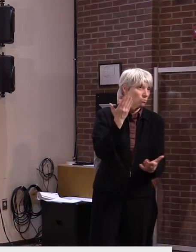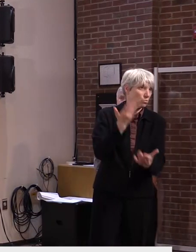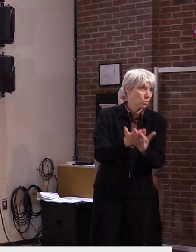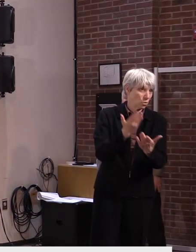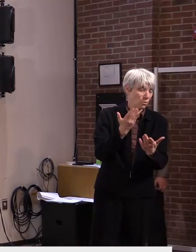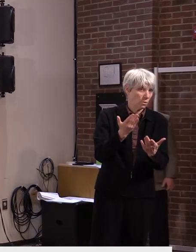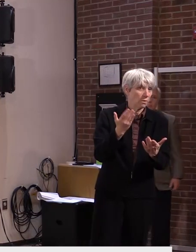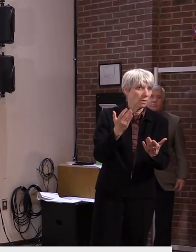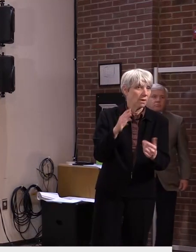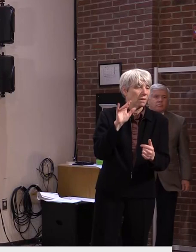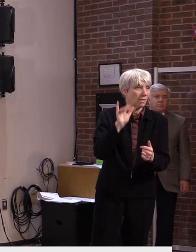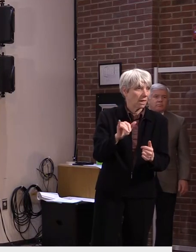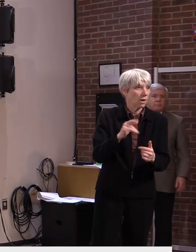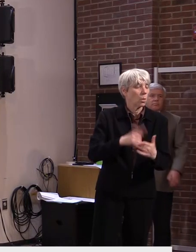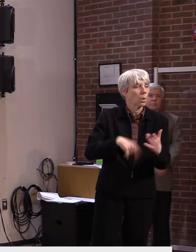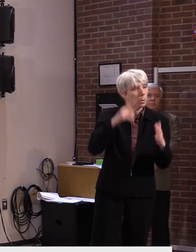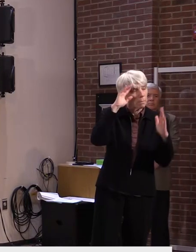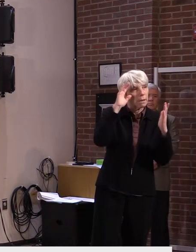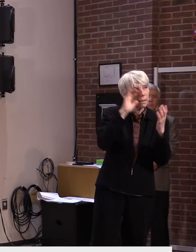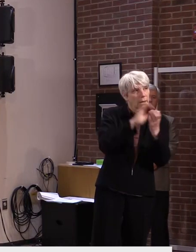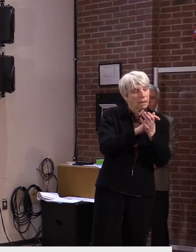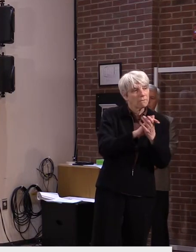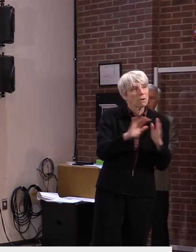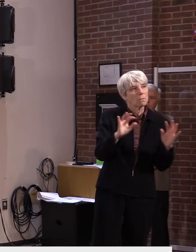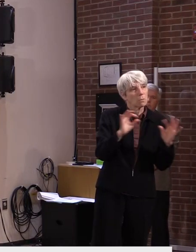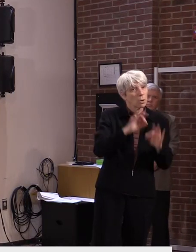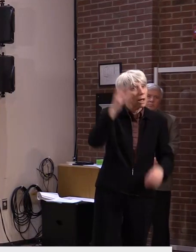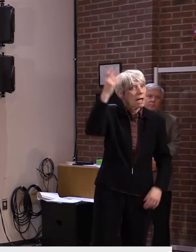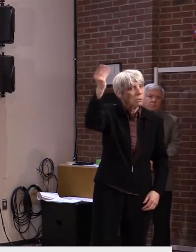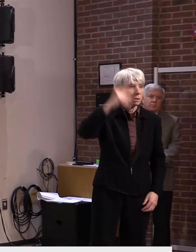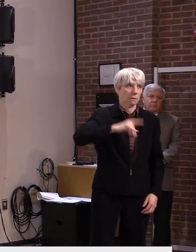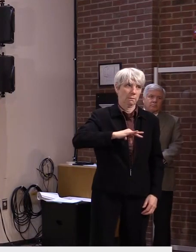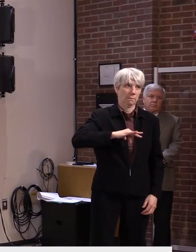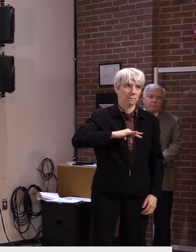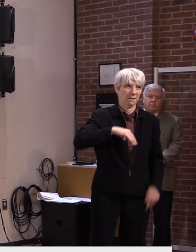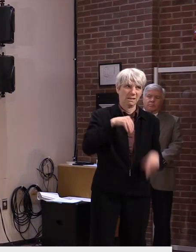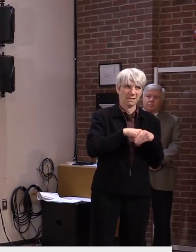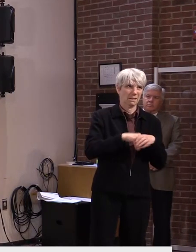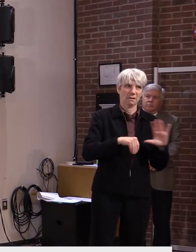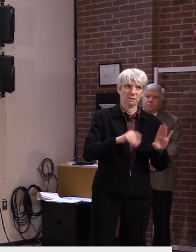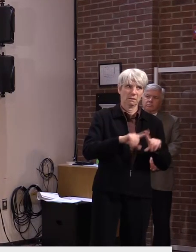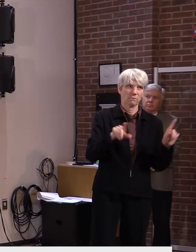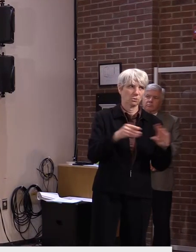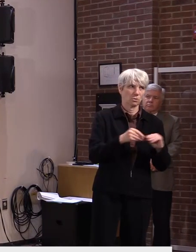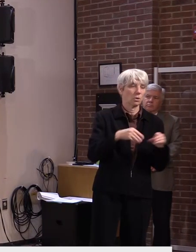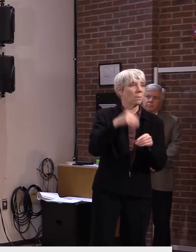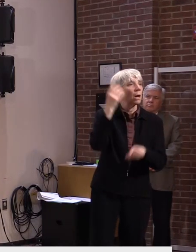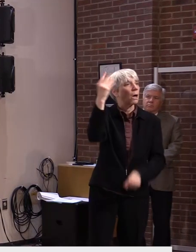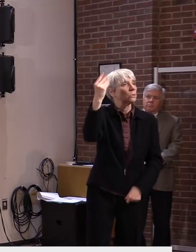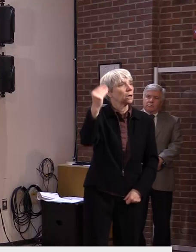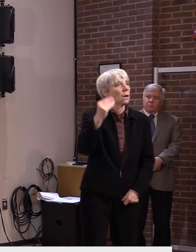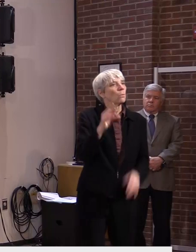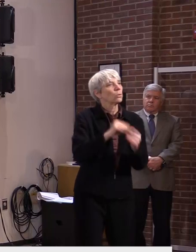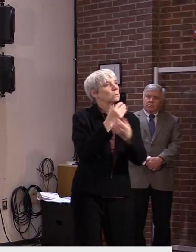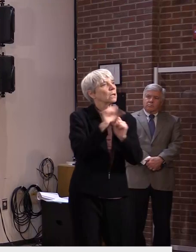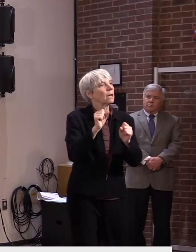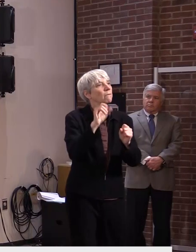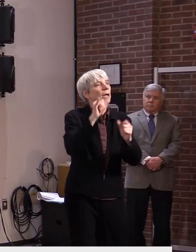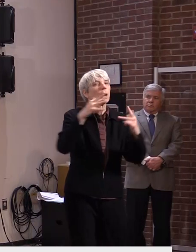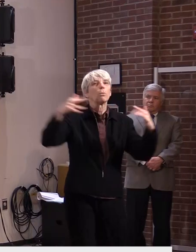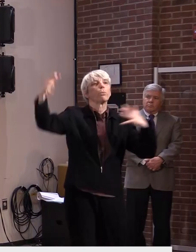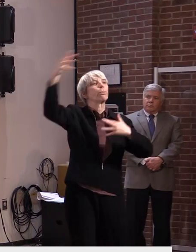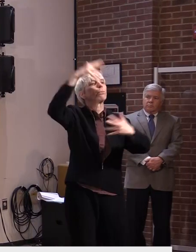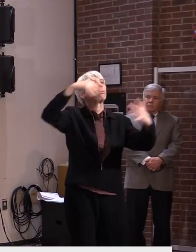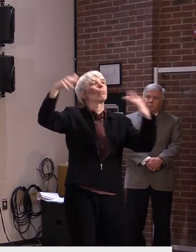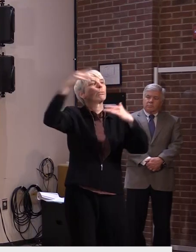a lot of things that we think are important. Outside is important. But we're seeing those cases